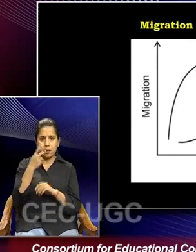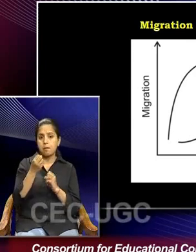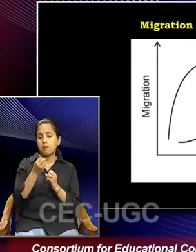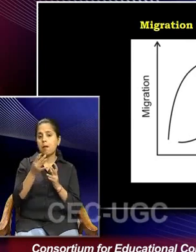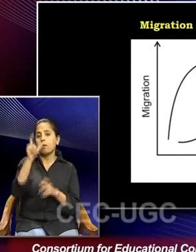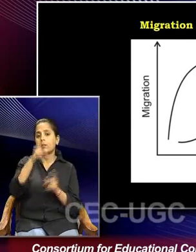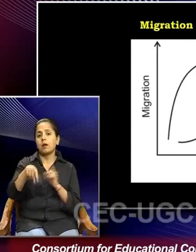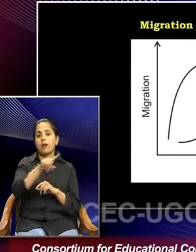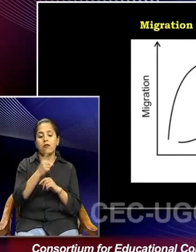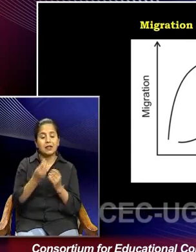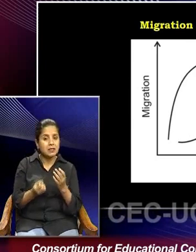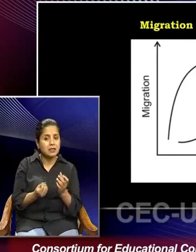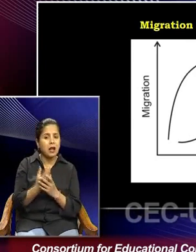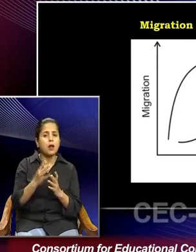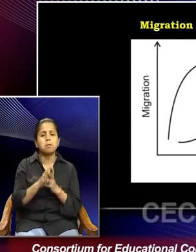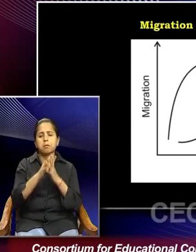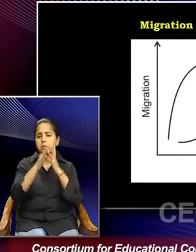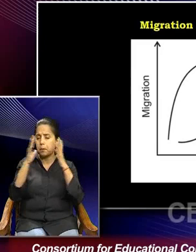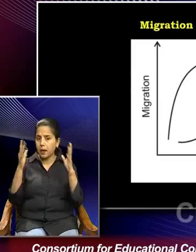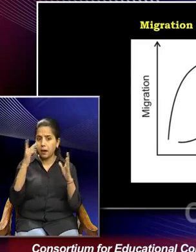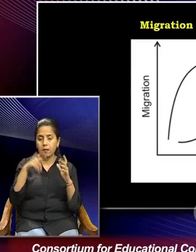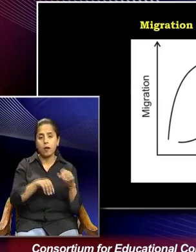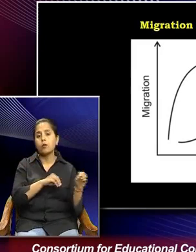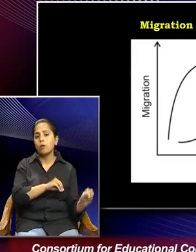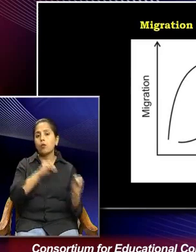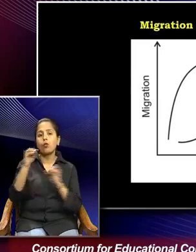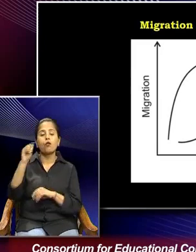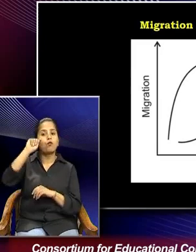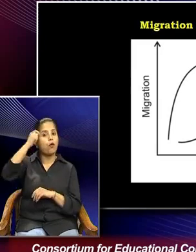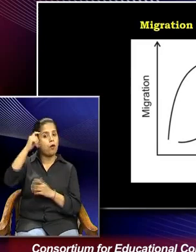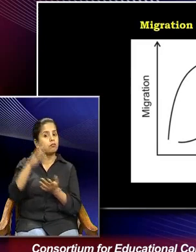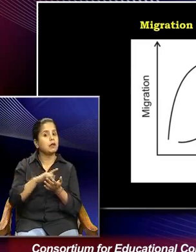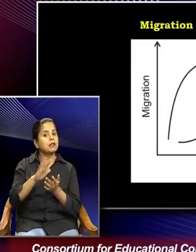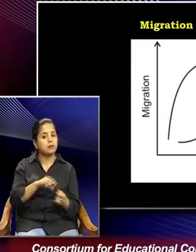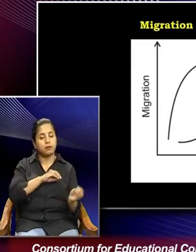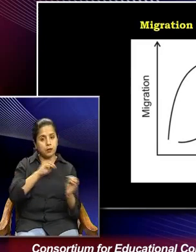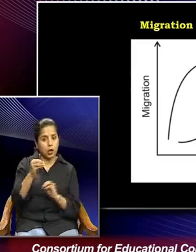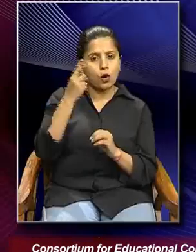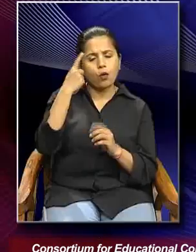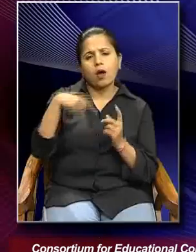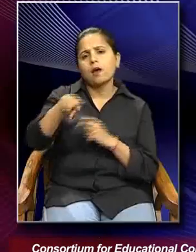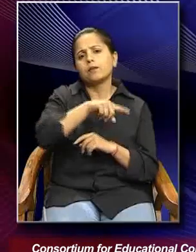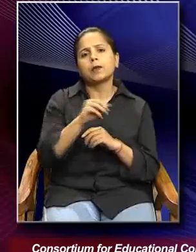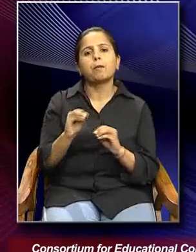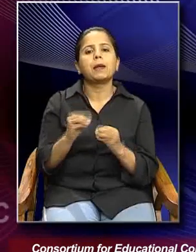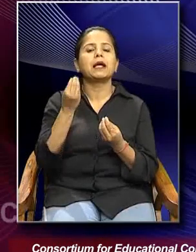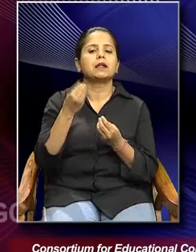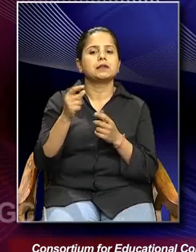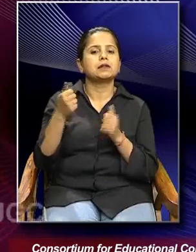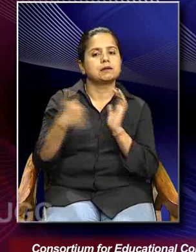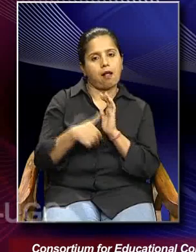people initially in a huge volume tend to migrate abroad for basically better wage